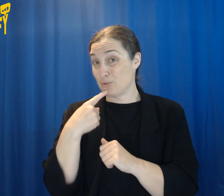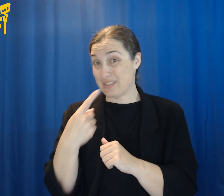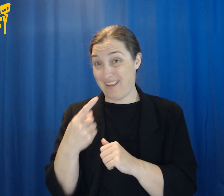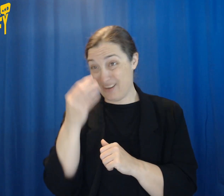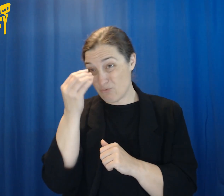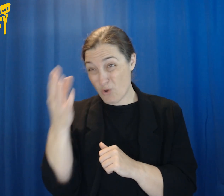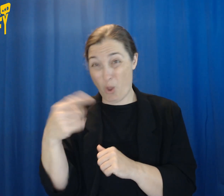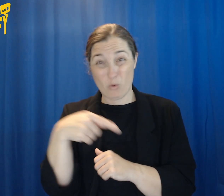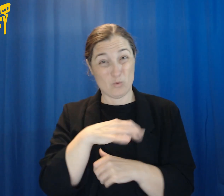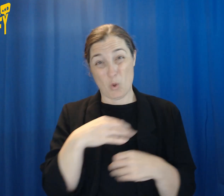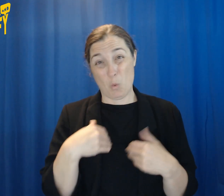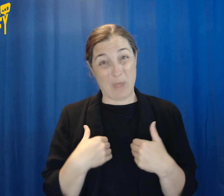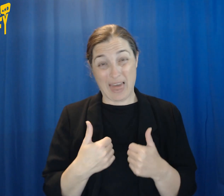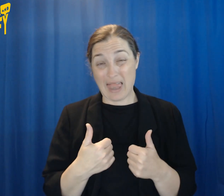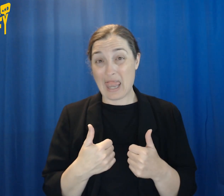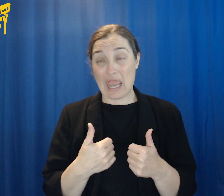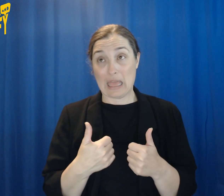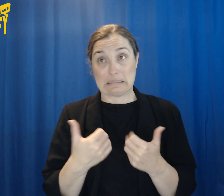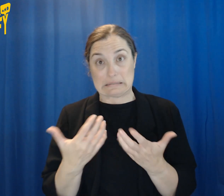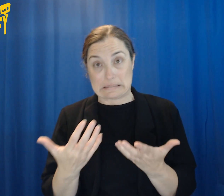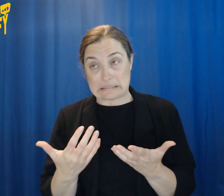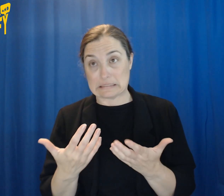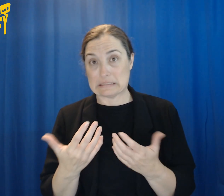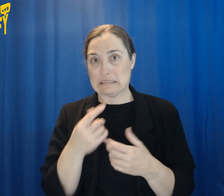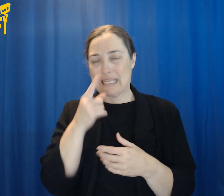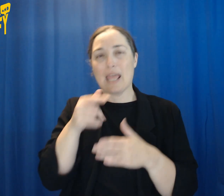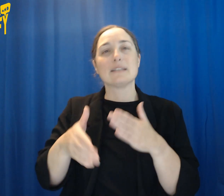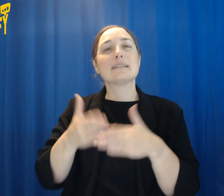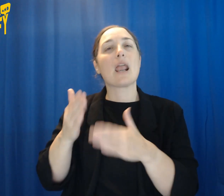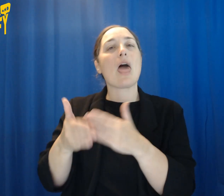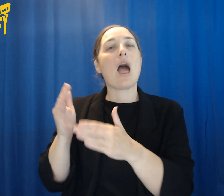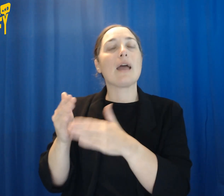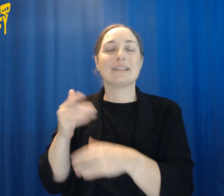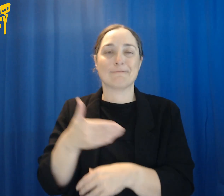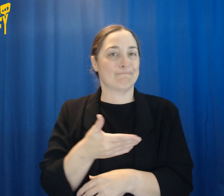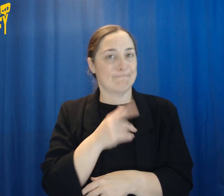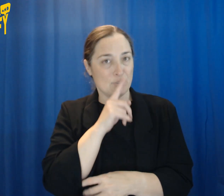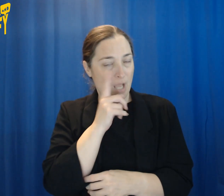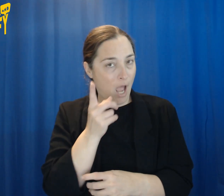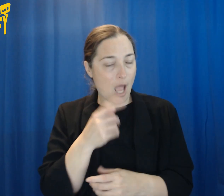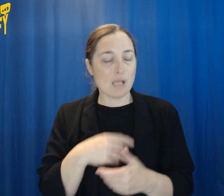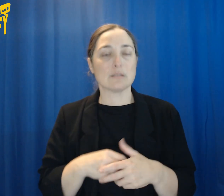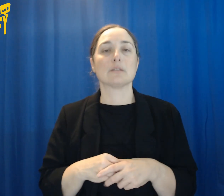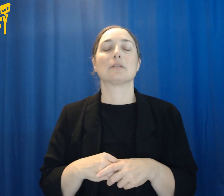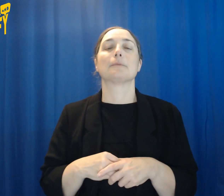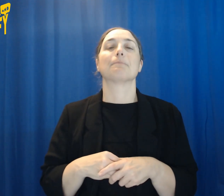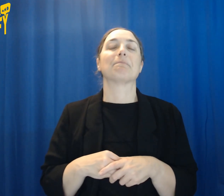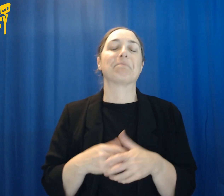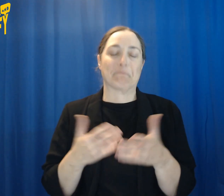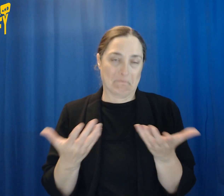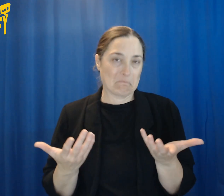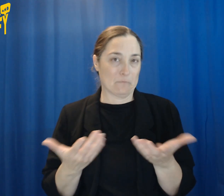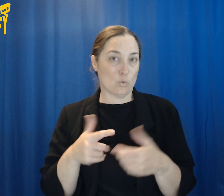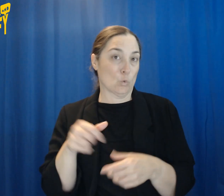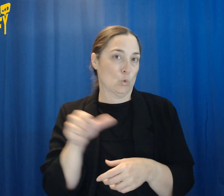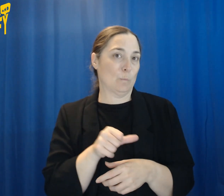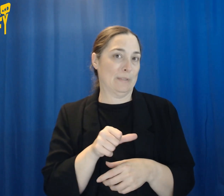unwell. I'm not sure if she's going to be able to make the deadline. And so, yes, it was meant to come out in 2024.